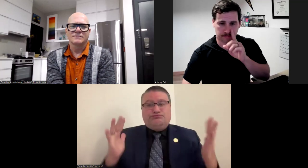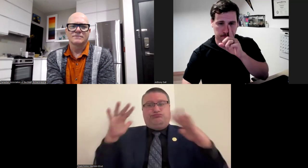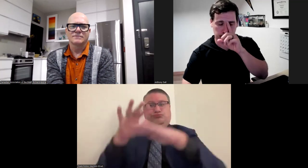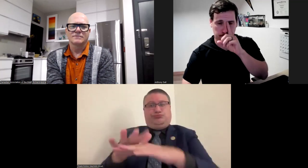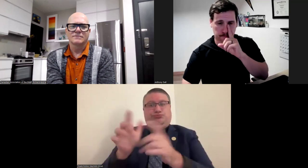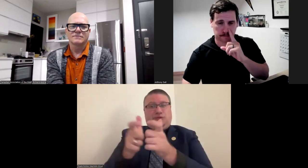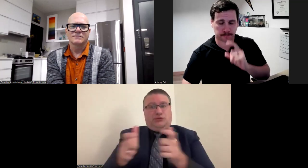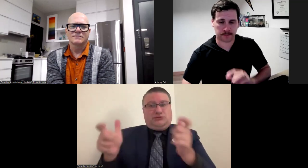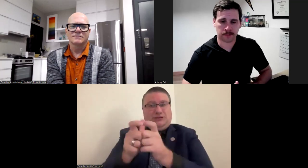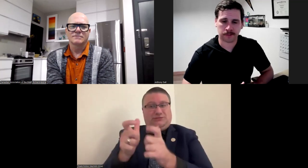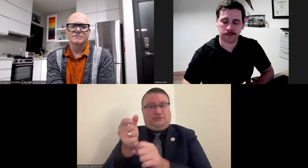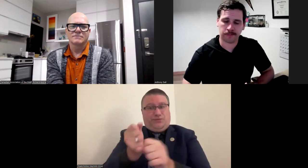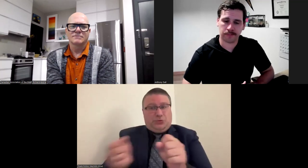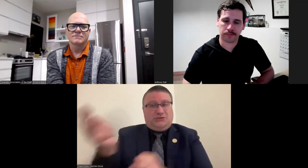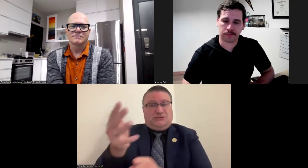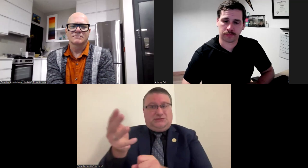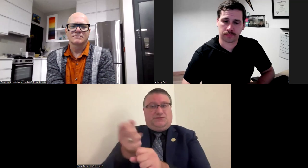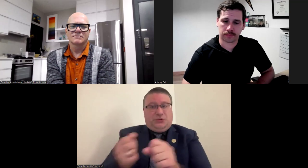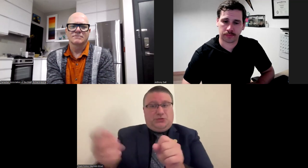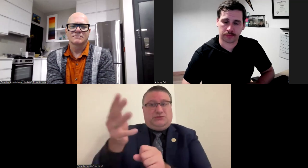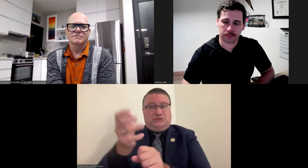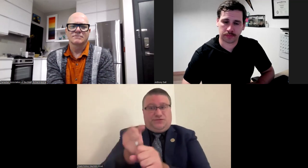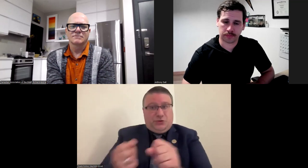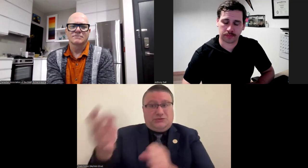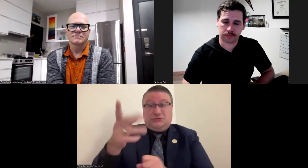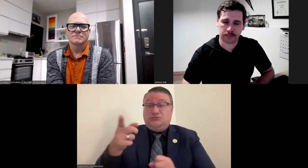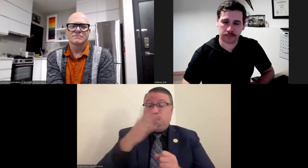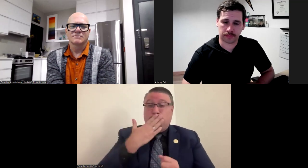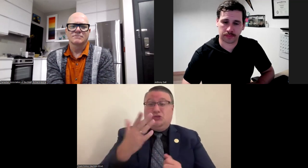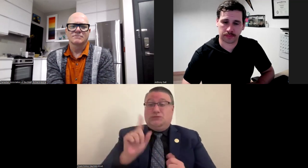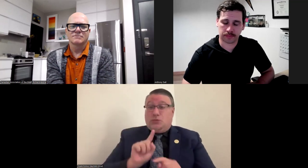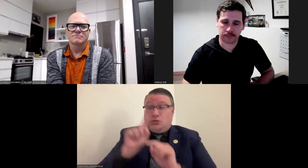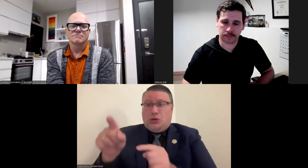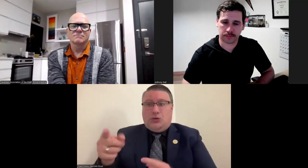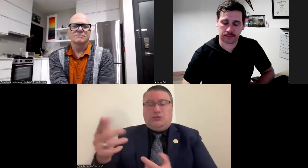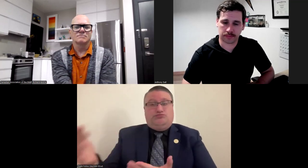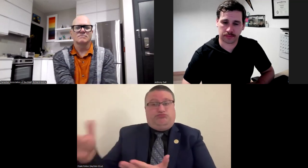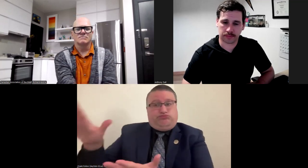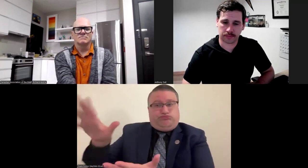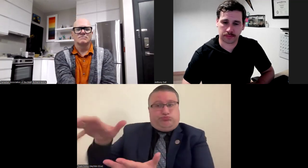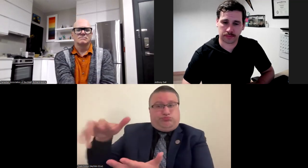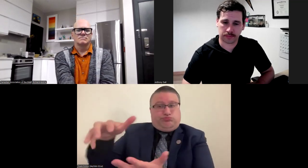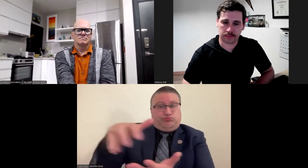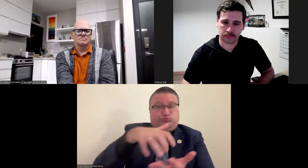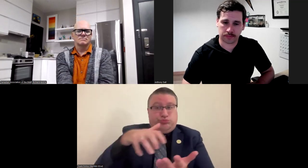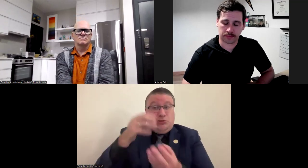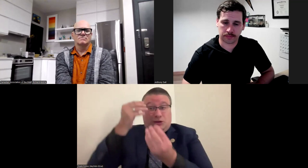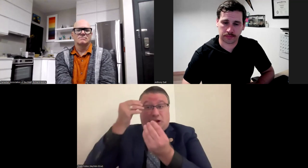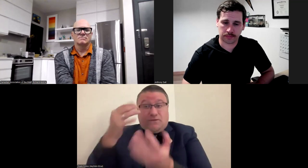children. There are a lot of different folks there at our Congress. And it is a really good opportunity to go